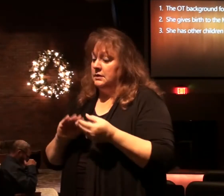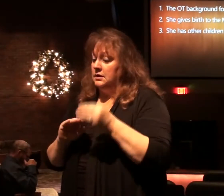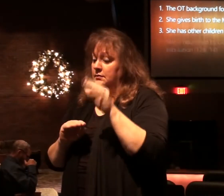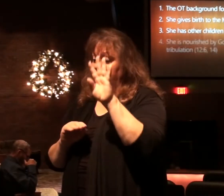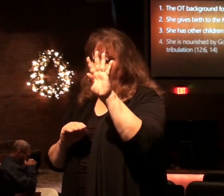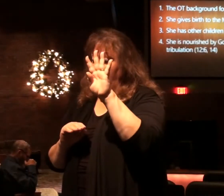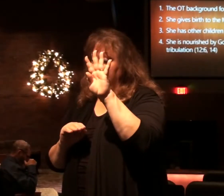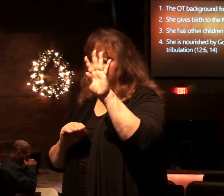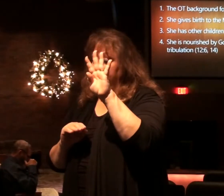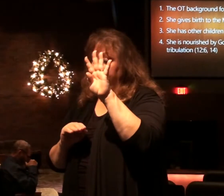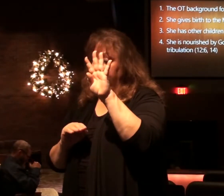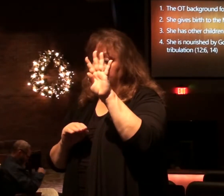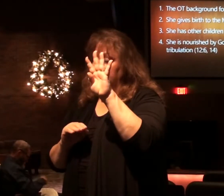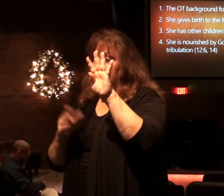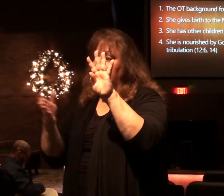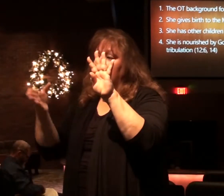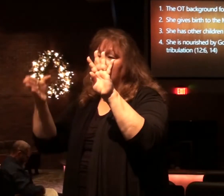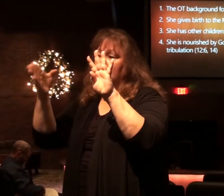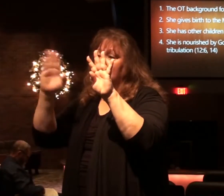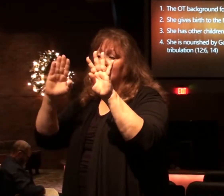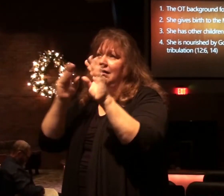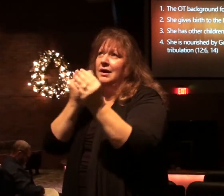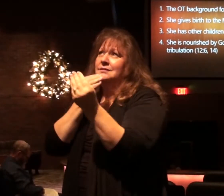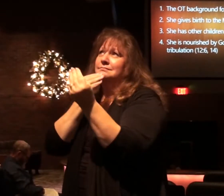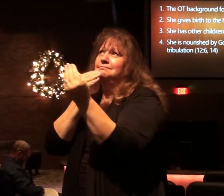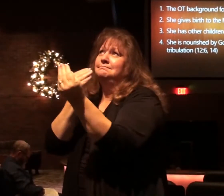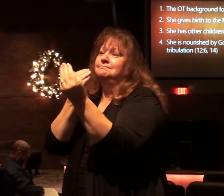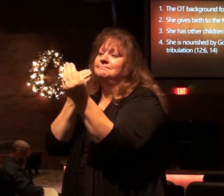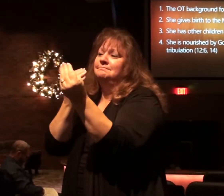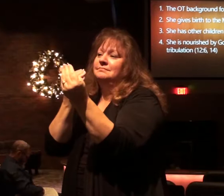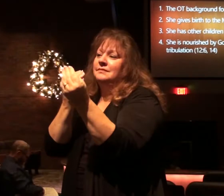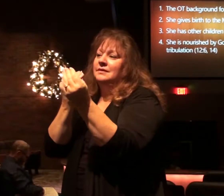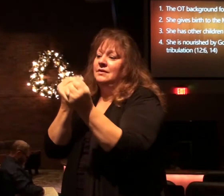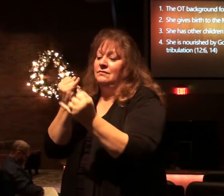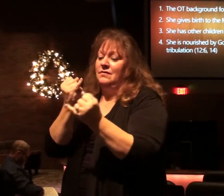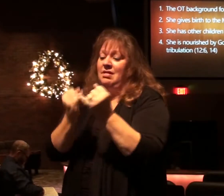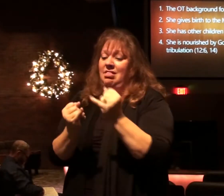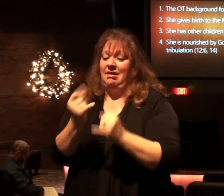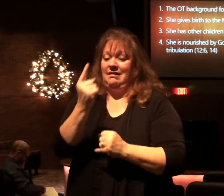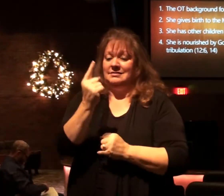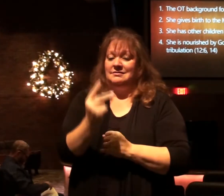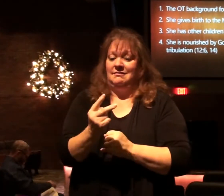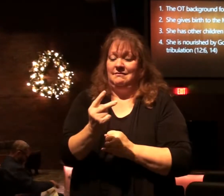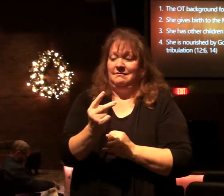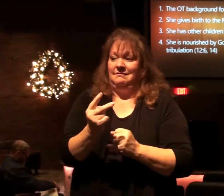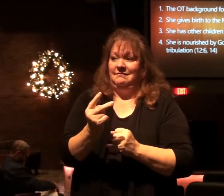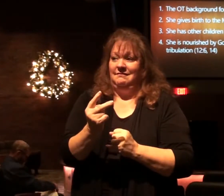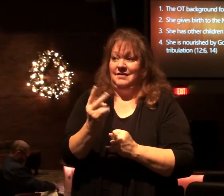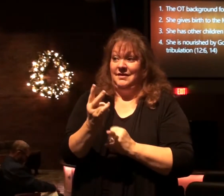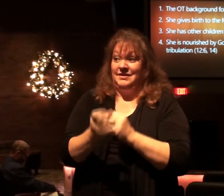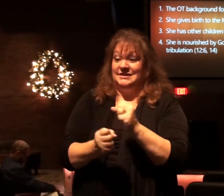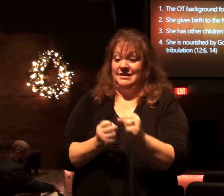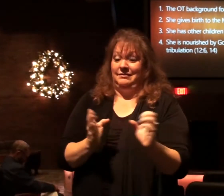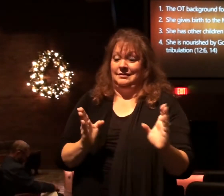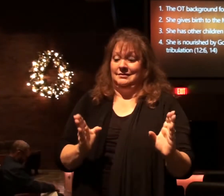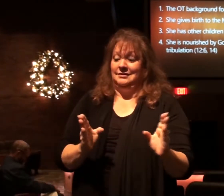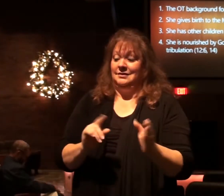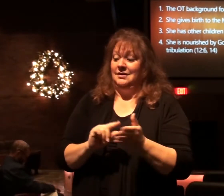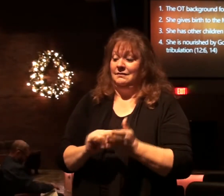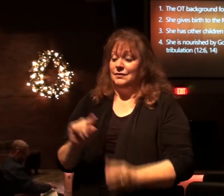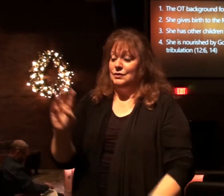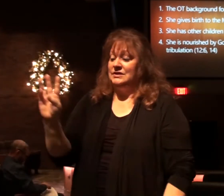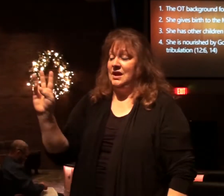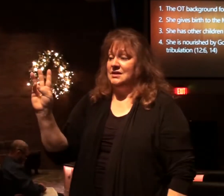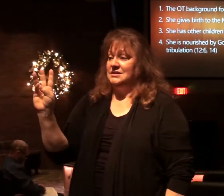Fourthly, she is nourished by God during the last half of the tribulation. Verse